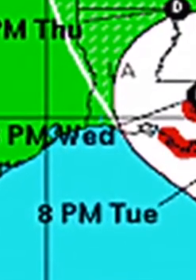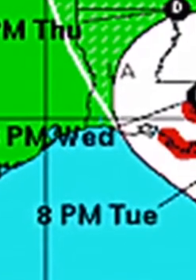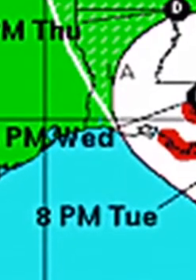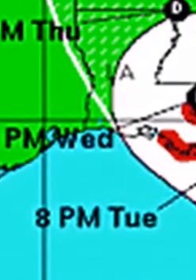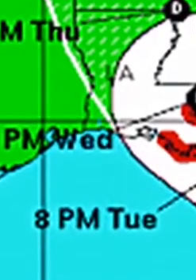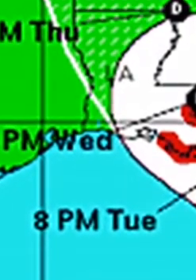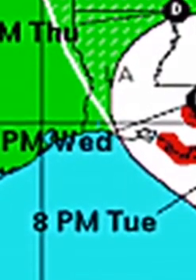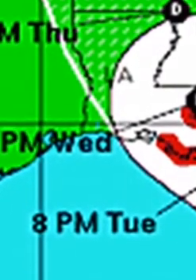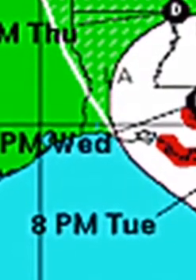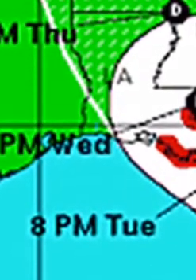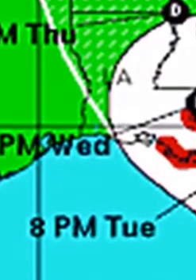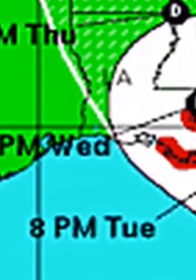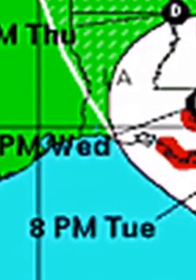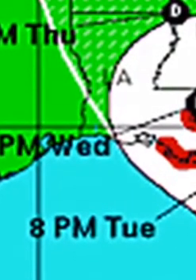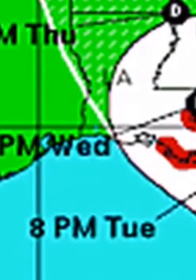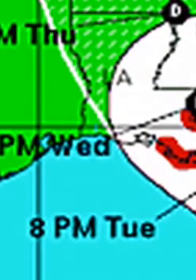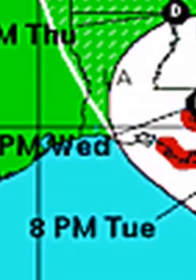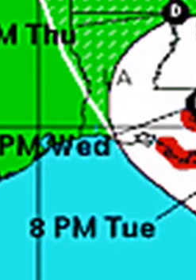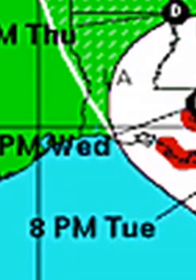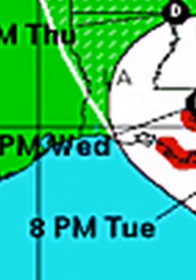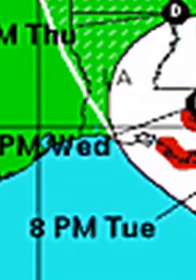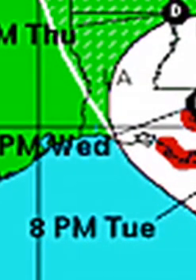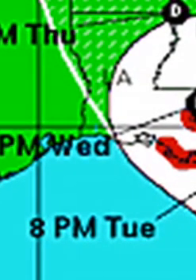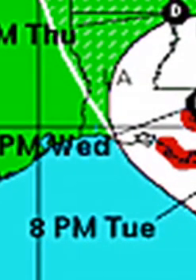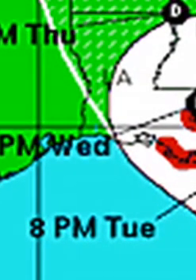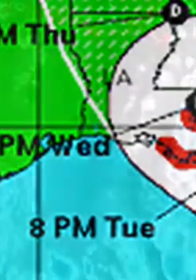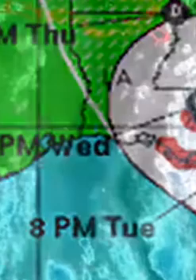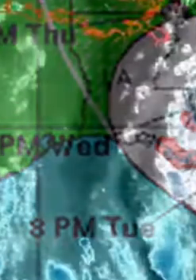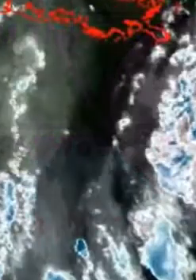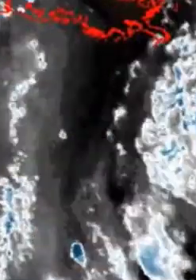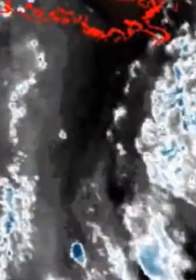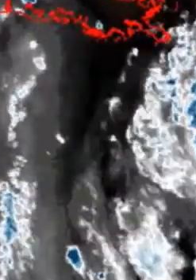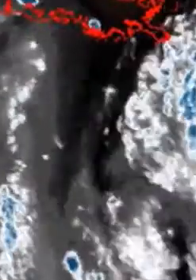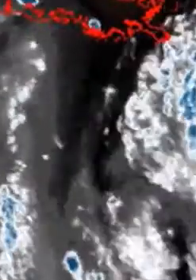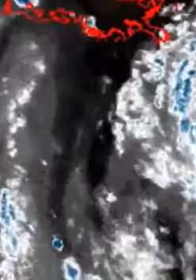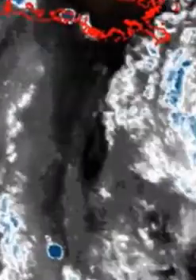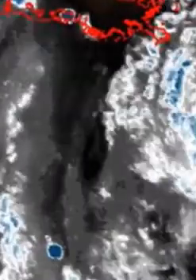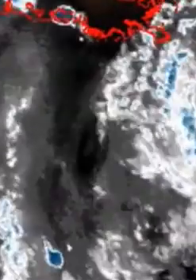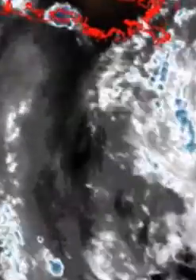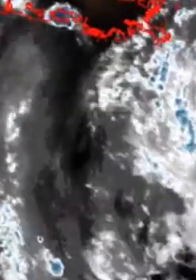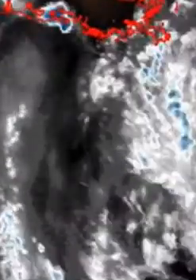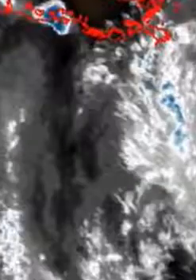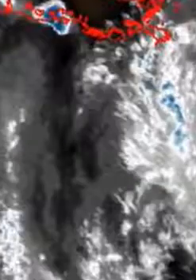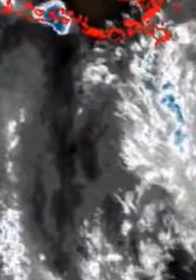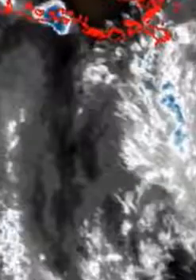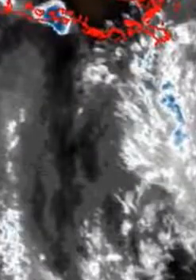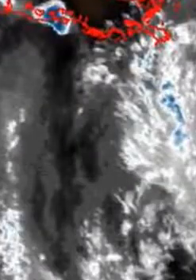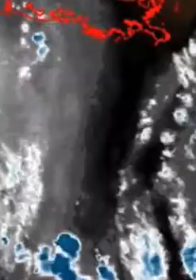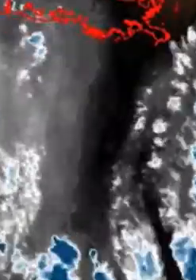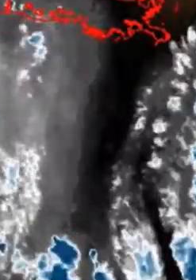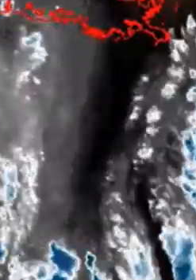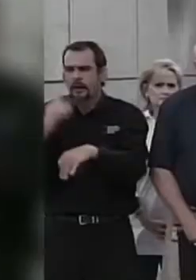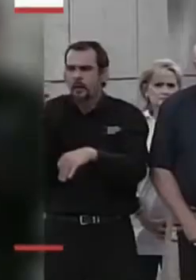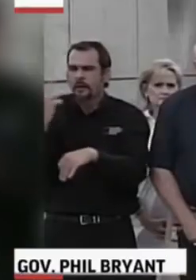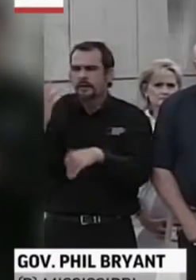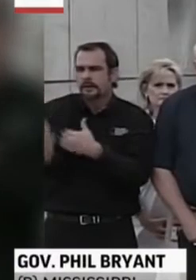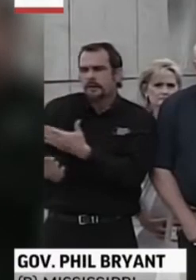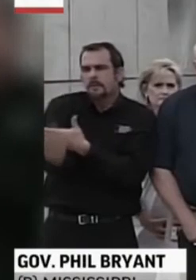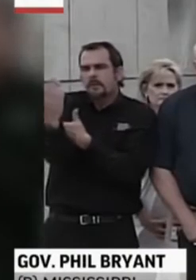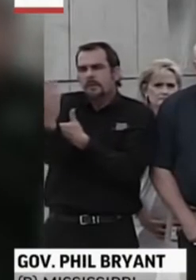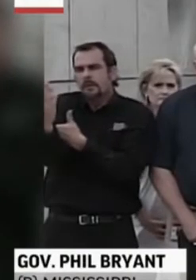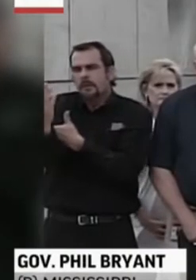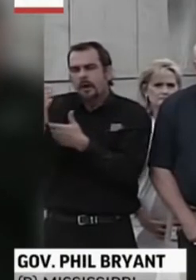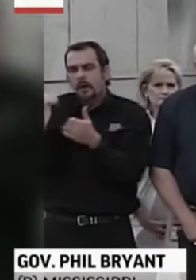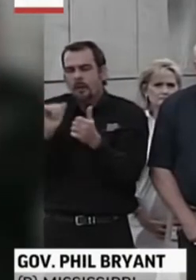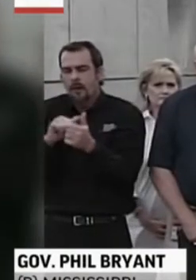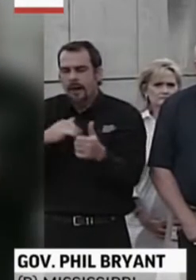hurricane somewhere between New Orleans and the Florida Panhandle by Wednesday. And that has leaders along the Gulf Coast worried. While the track